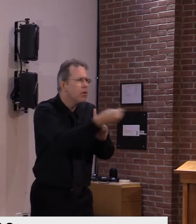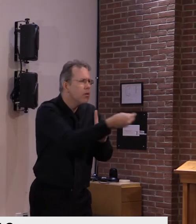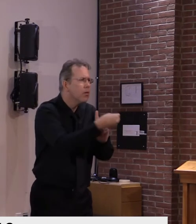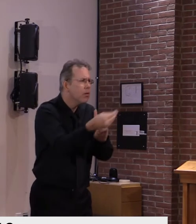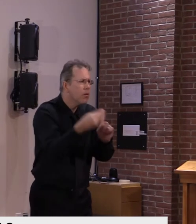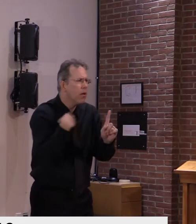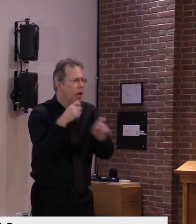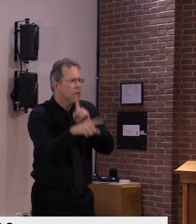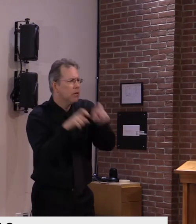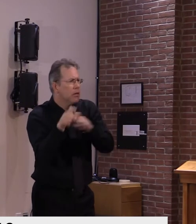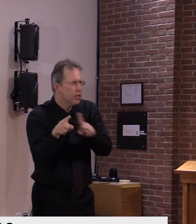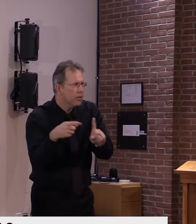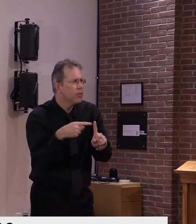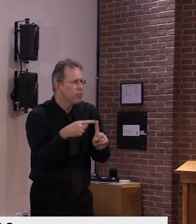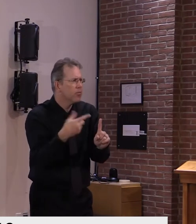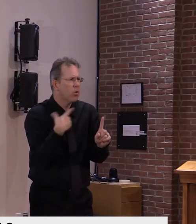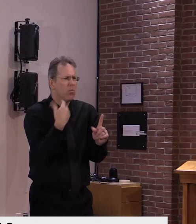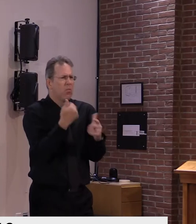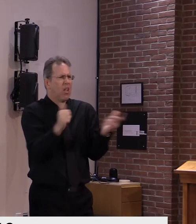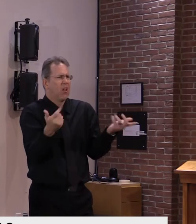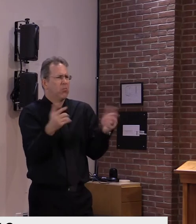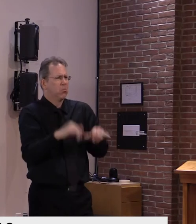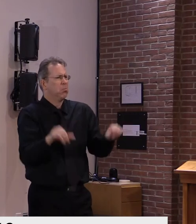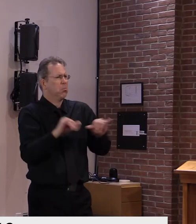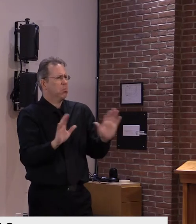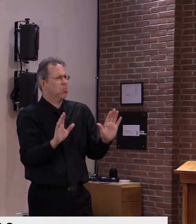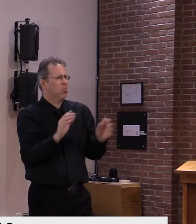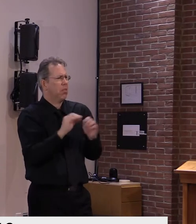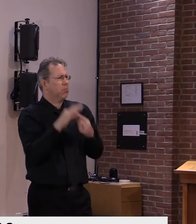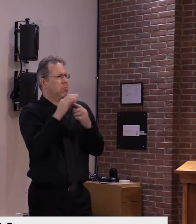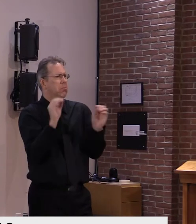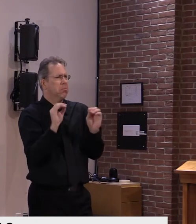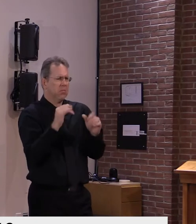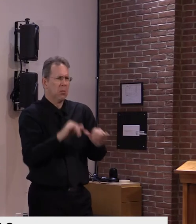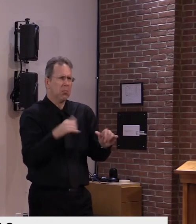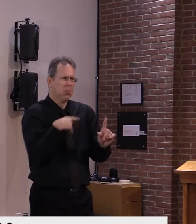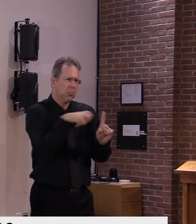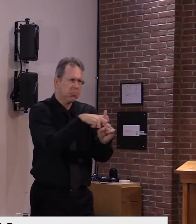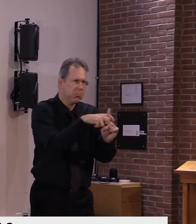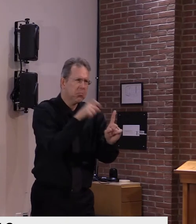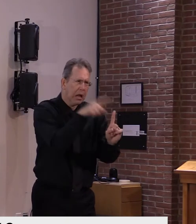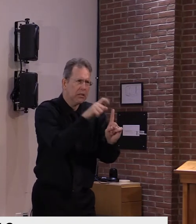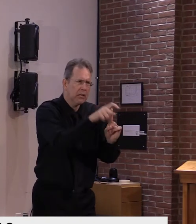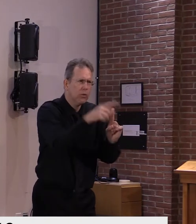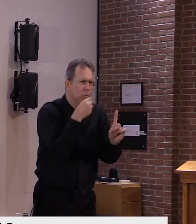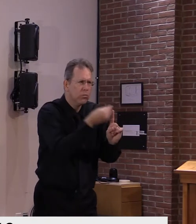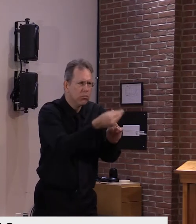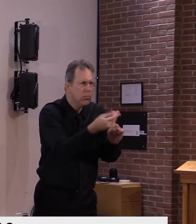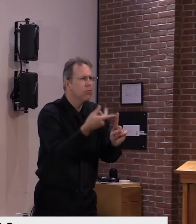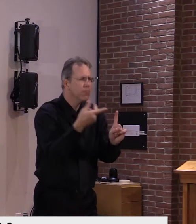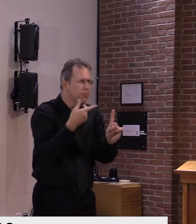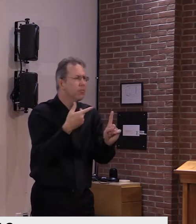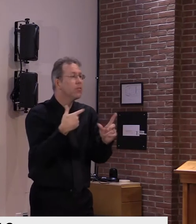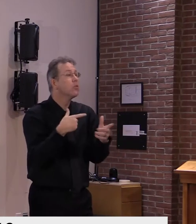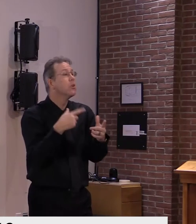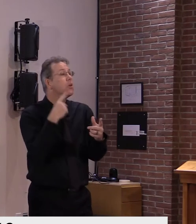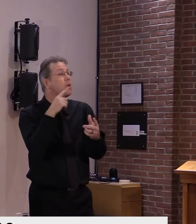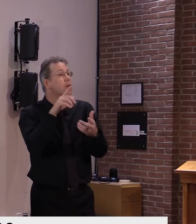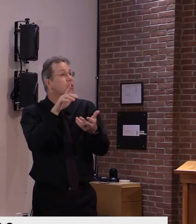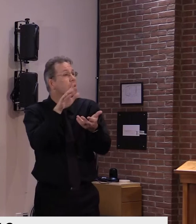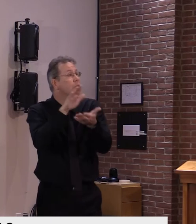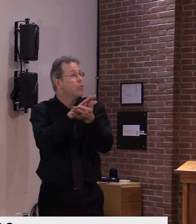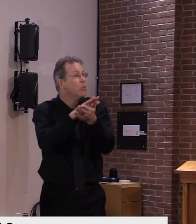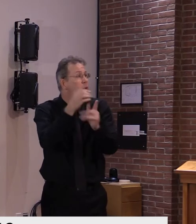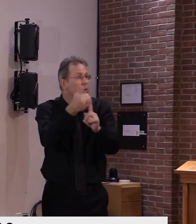need quarantine or what have you. So these are handled like anybody who became symptomatic at